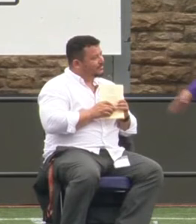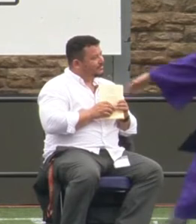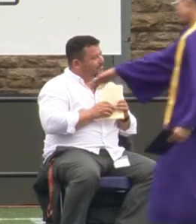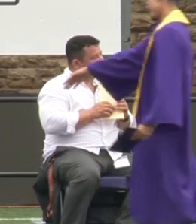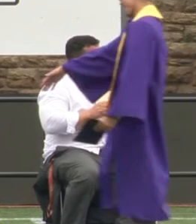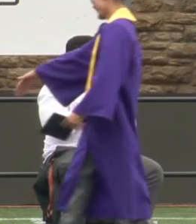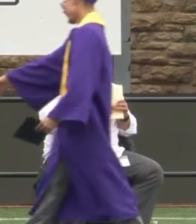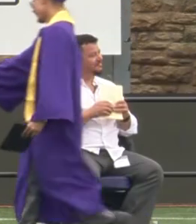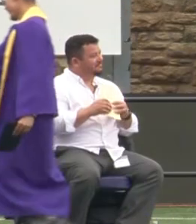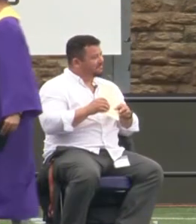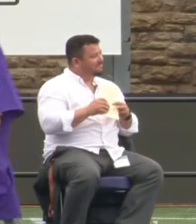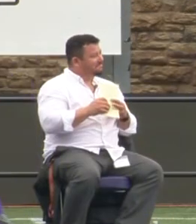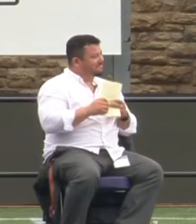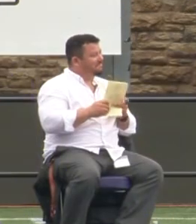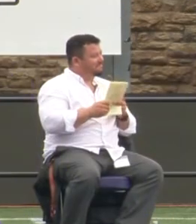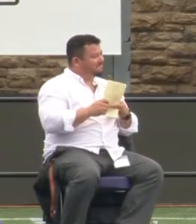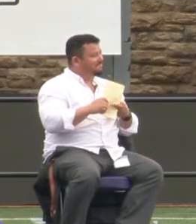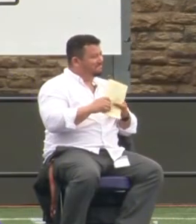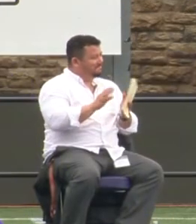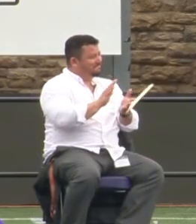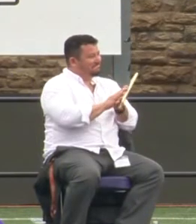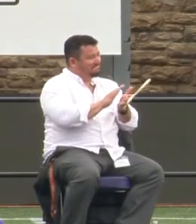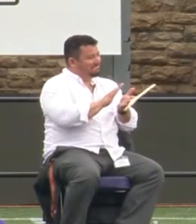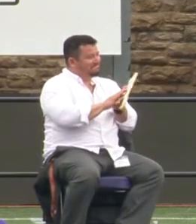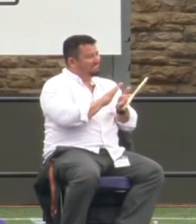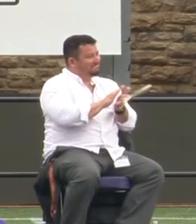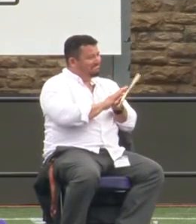Terrell Mormon.